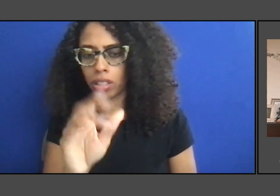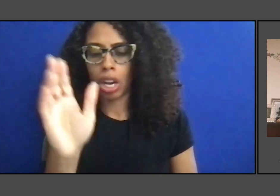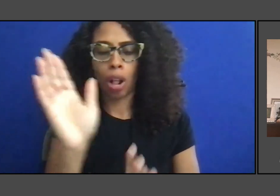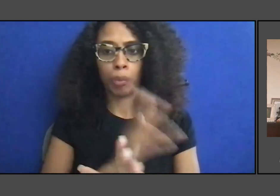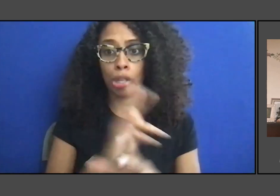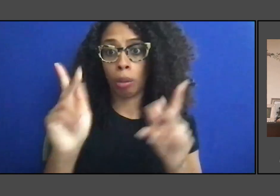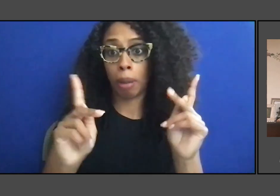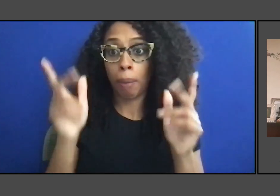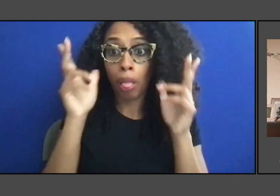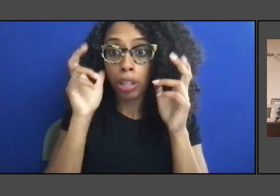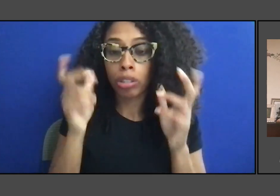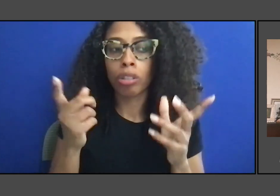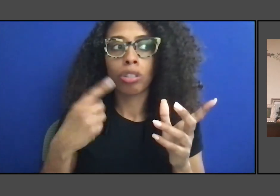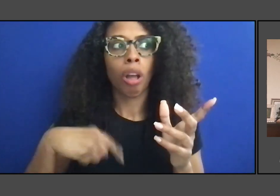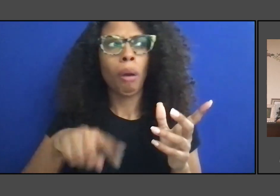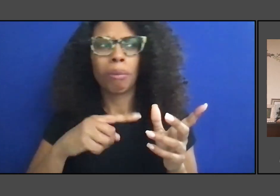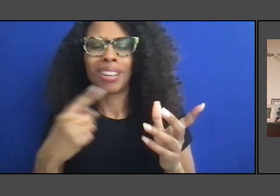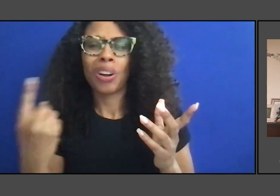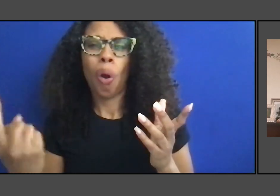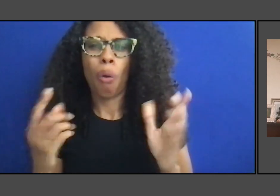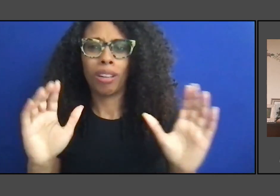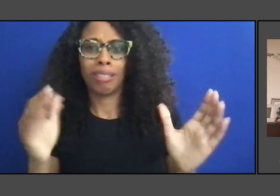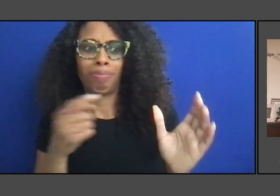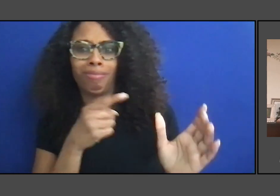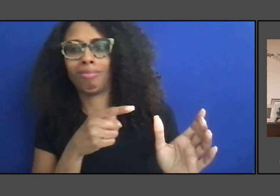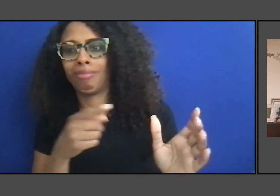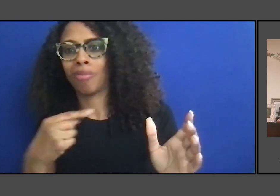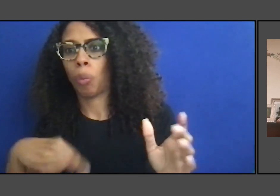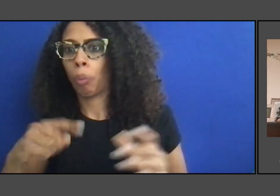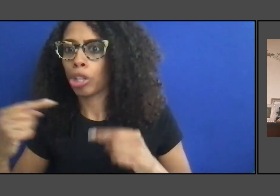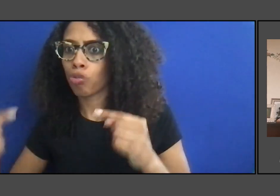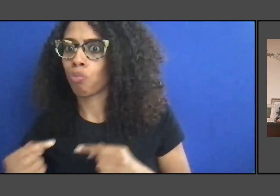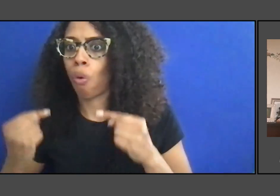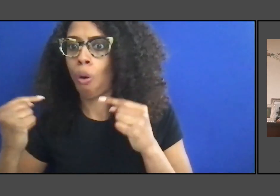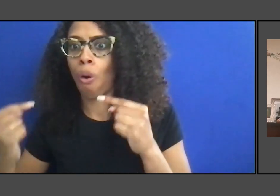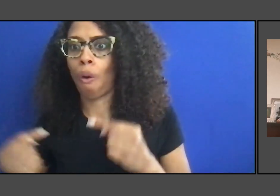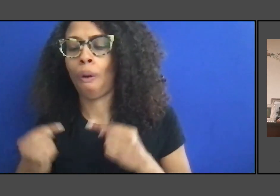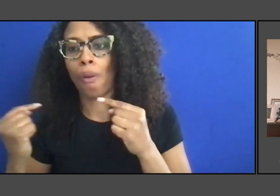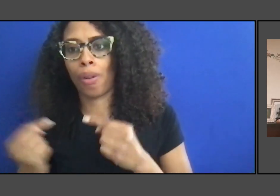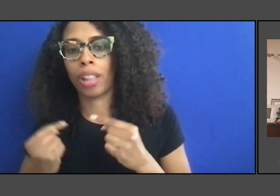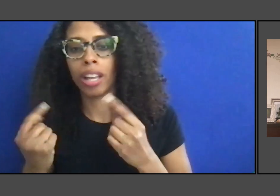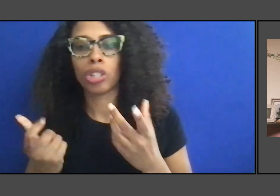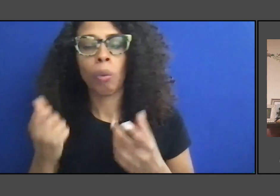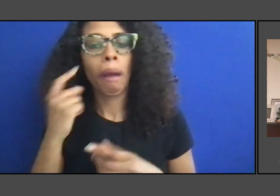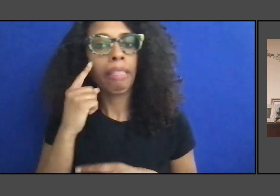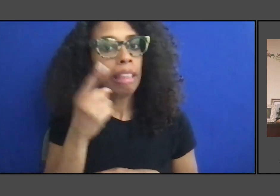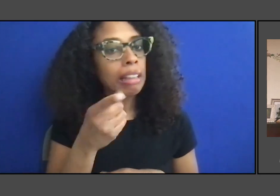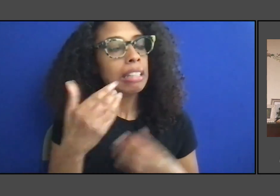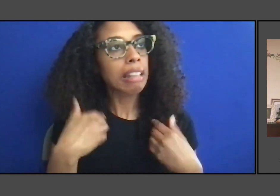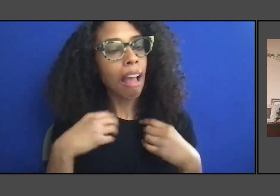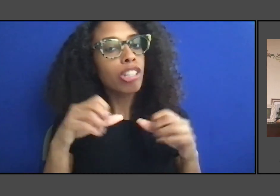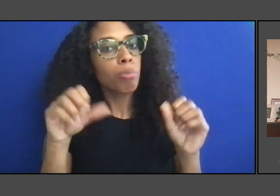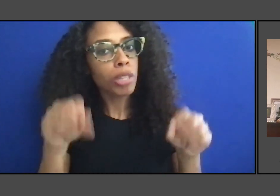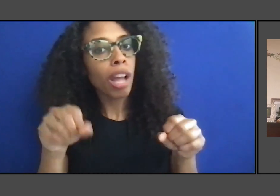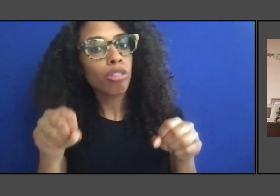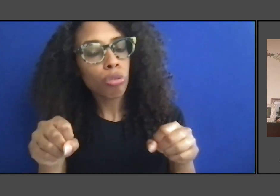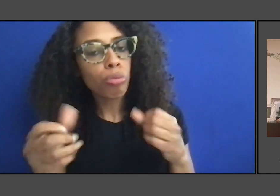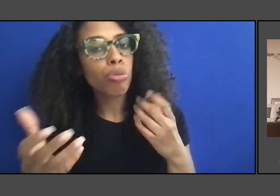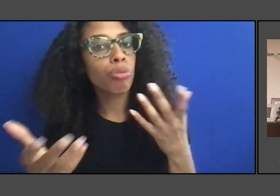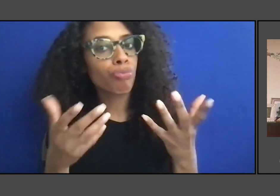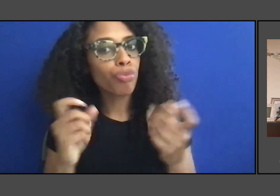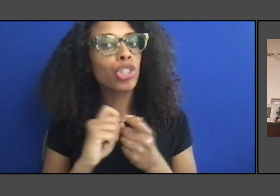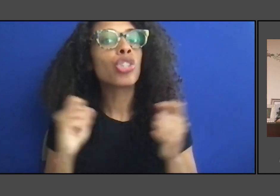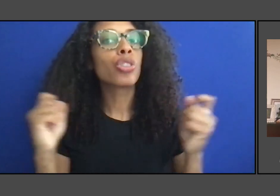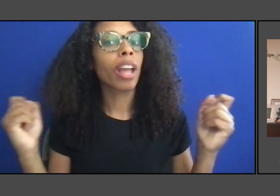struggling, and so this is, I think has the potential to change things in a way